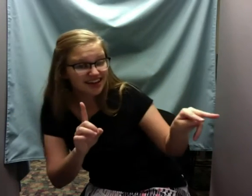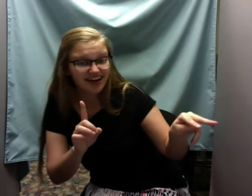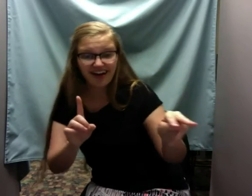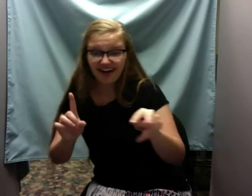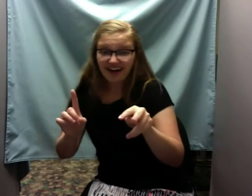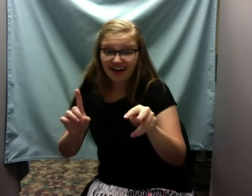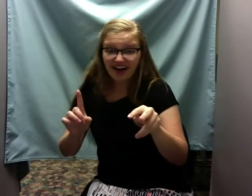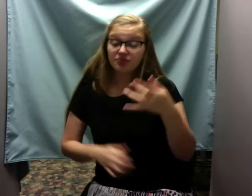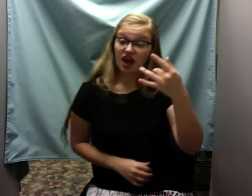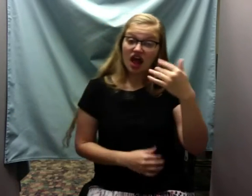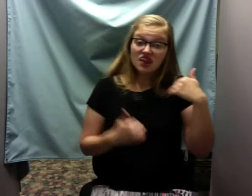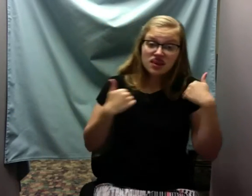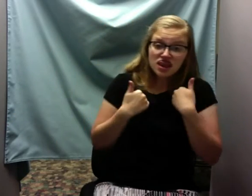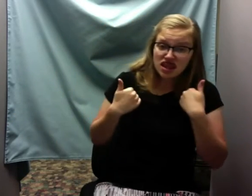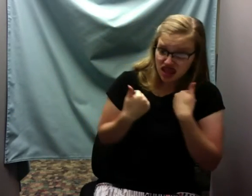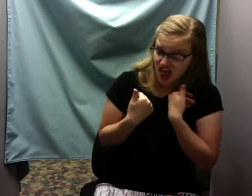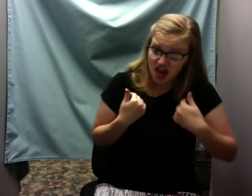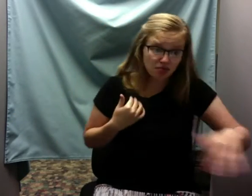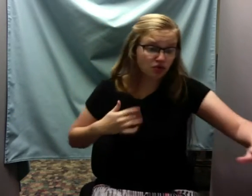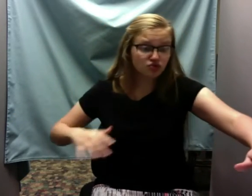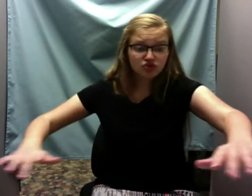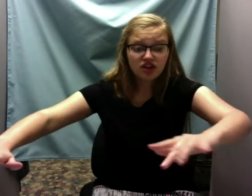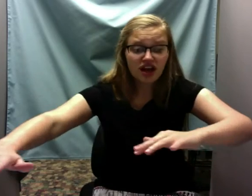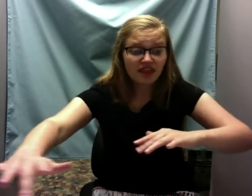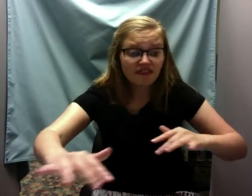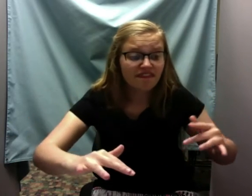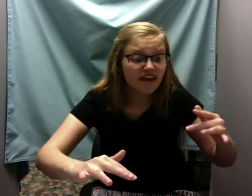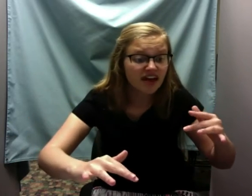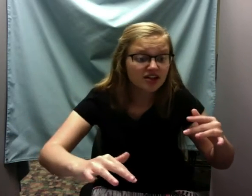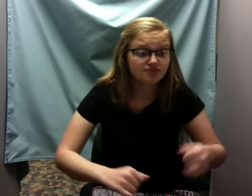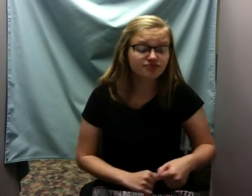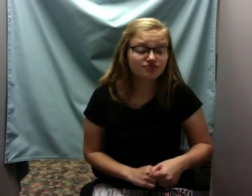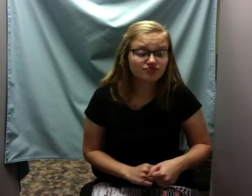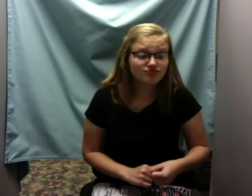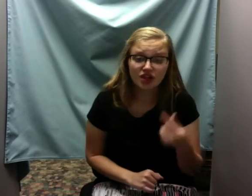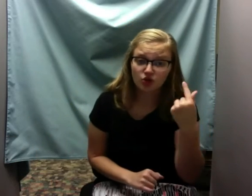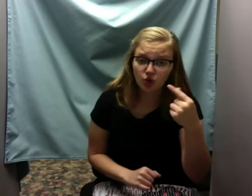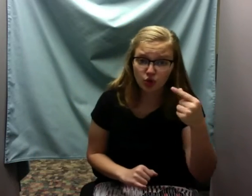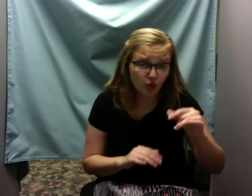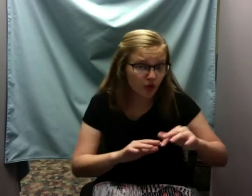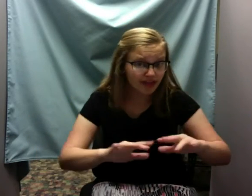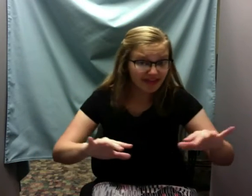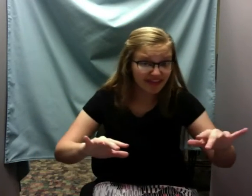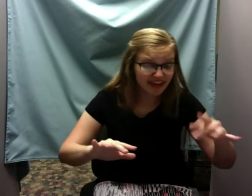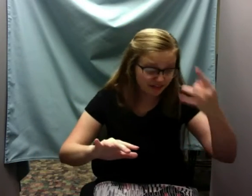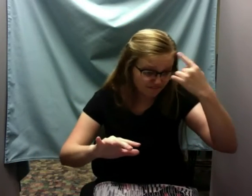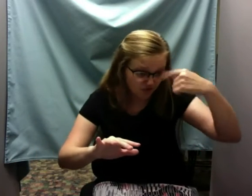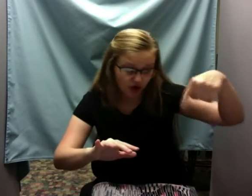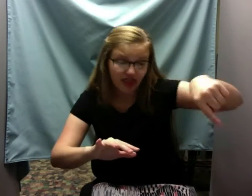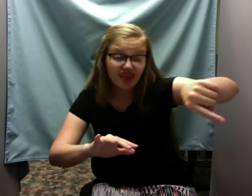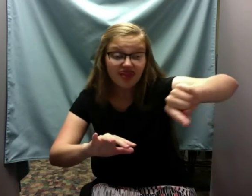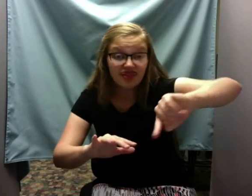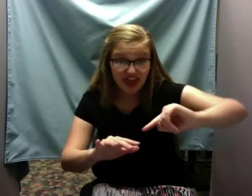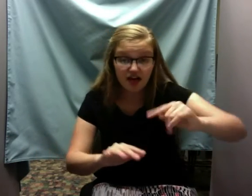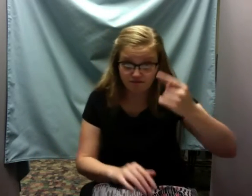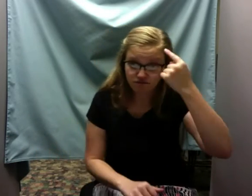beast of the earth, and to every fowl of the air, and to everything that creepeth upon the earth, wherein there is